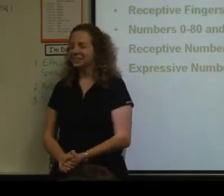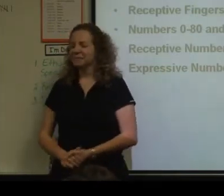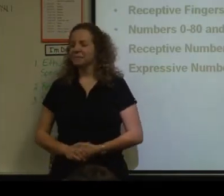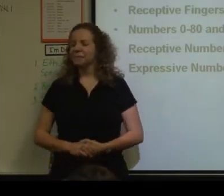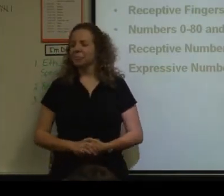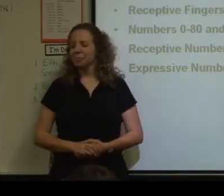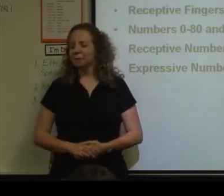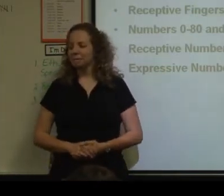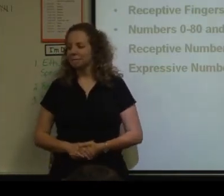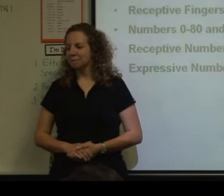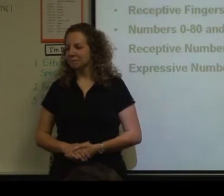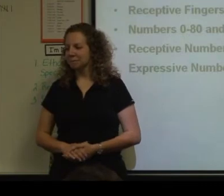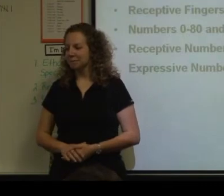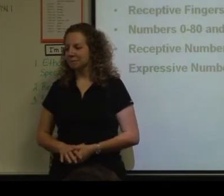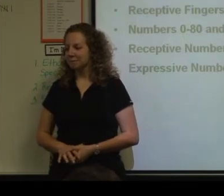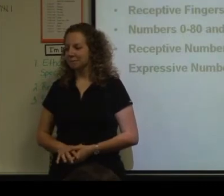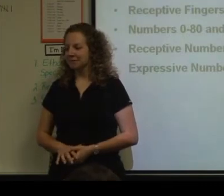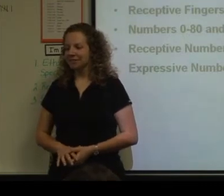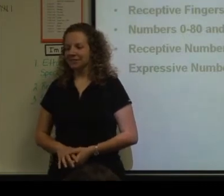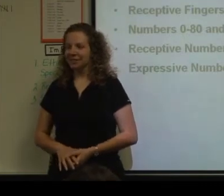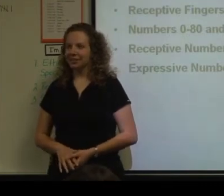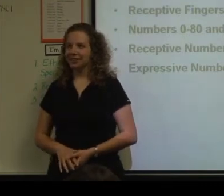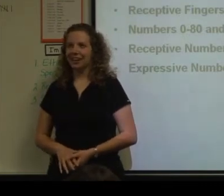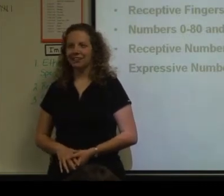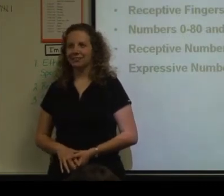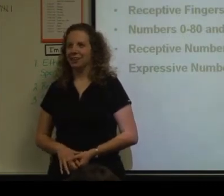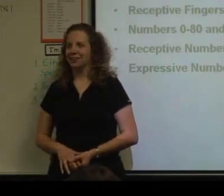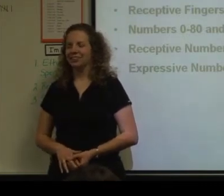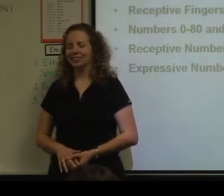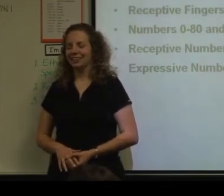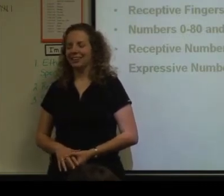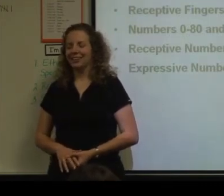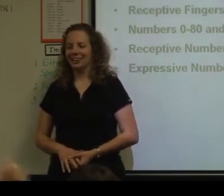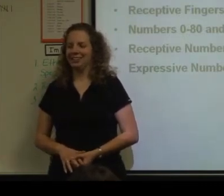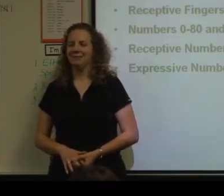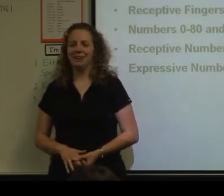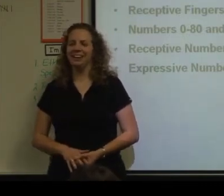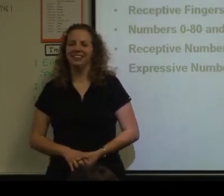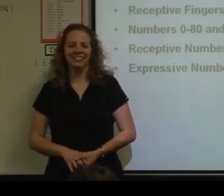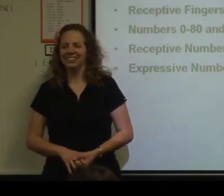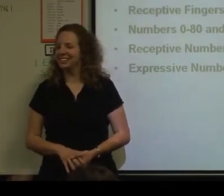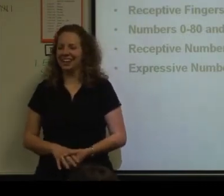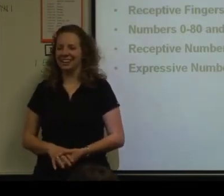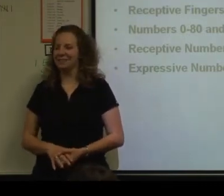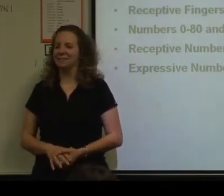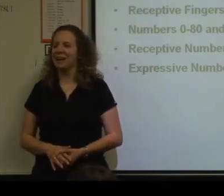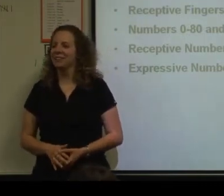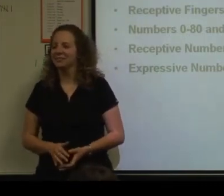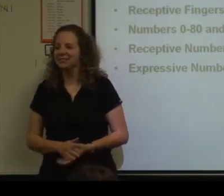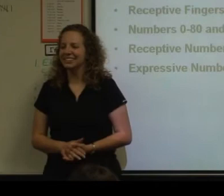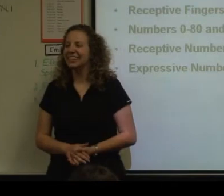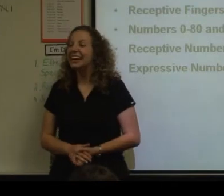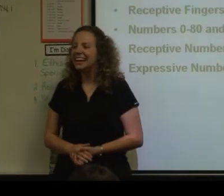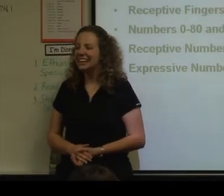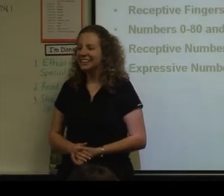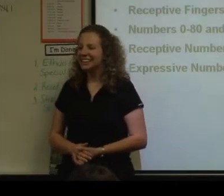What happened to the rest of the doll hairs? I don't know. I think we got lost somewhere. They didn't end up in my room. You know they had